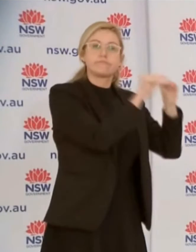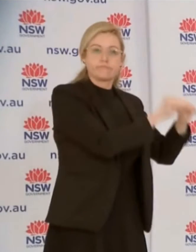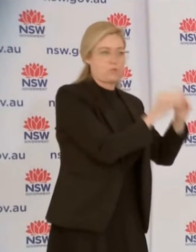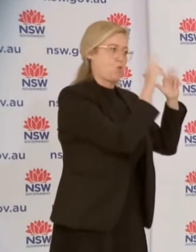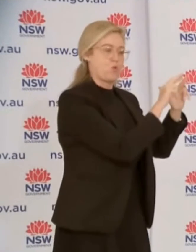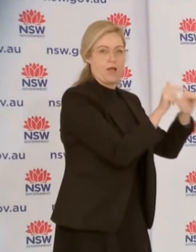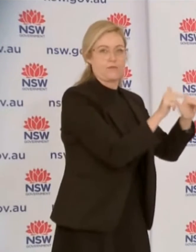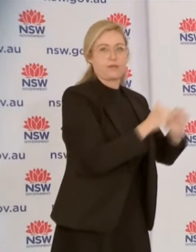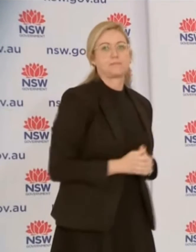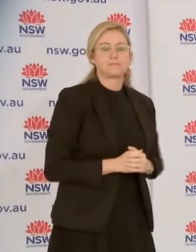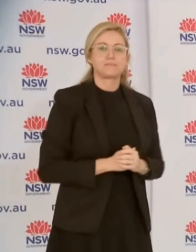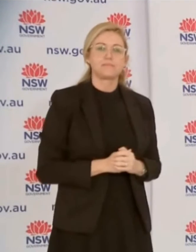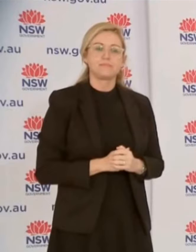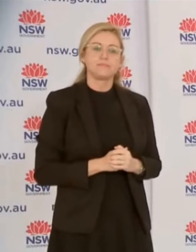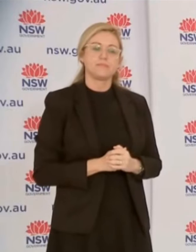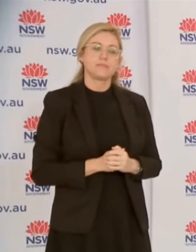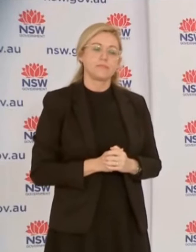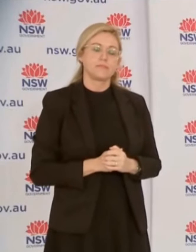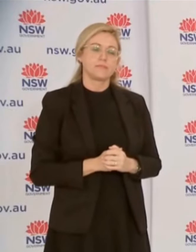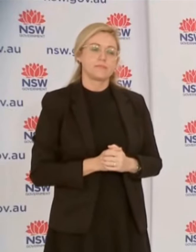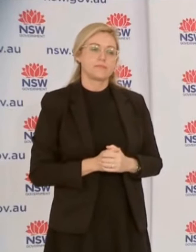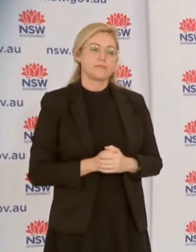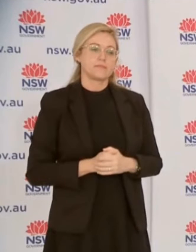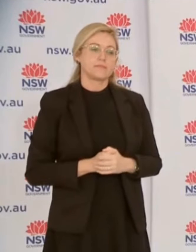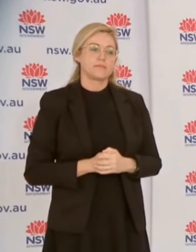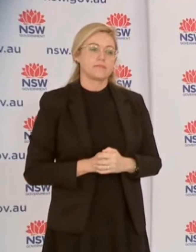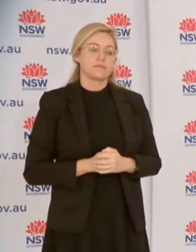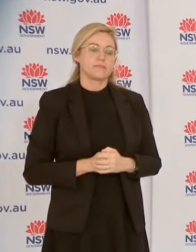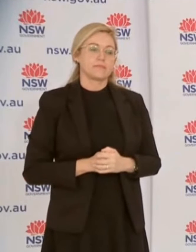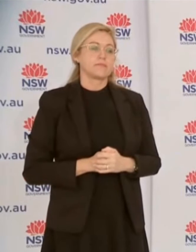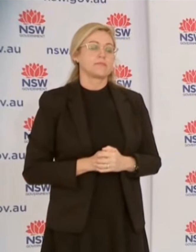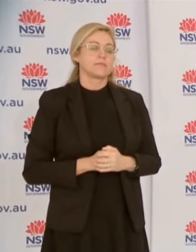that our clinical services are provided is that we